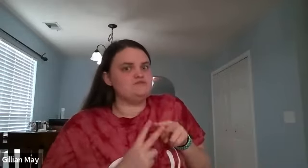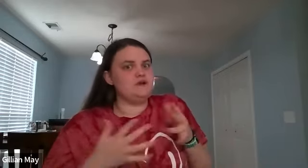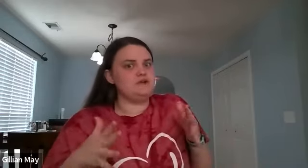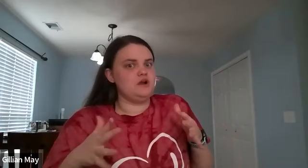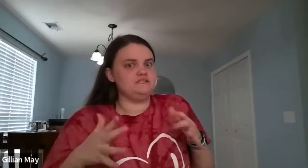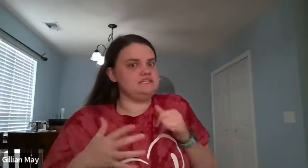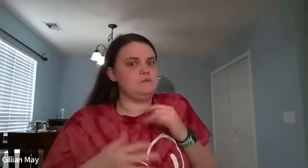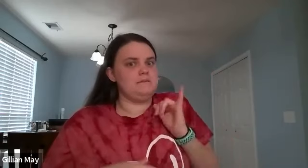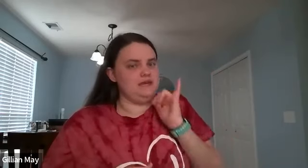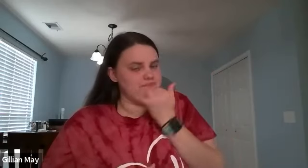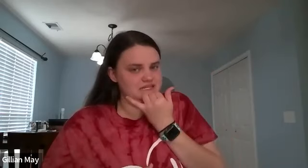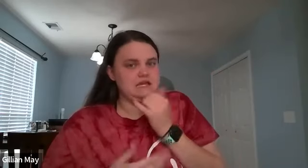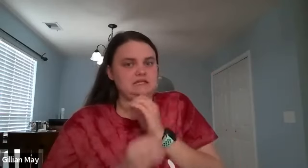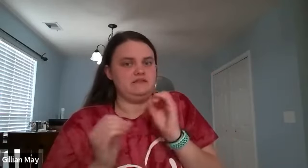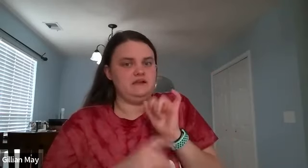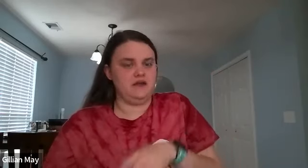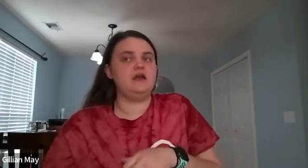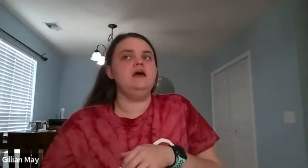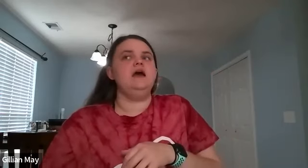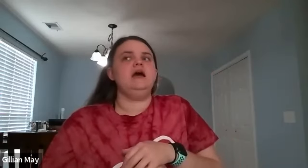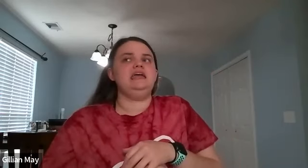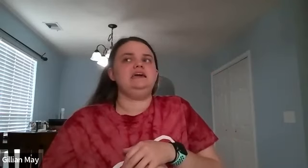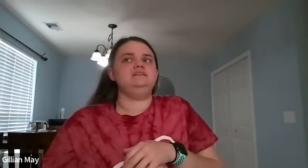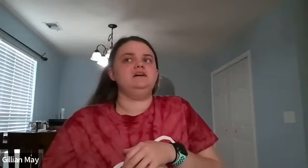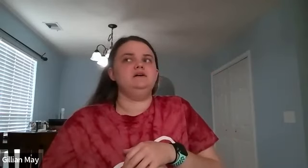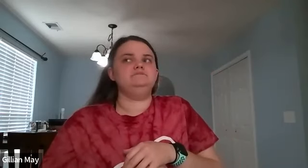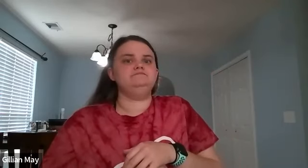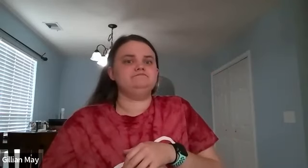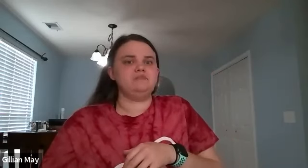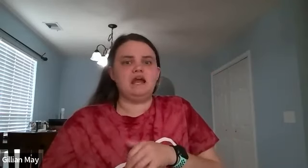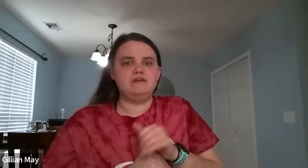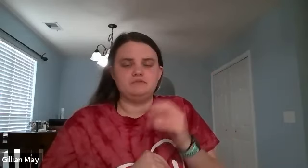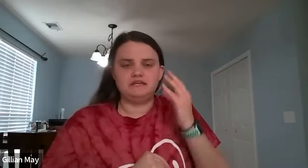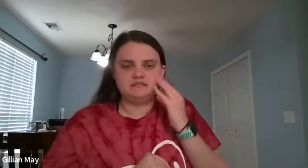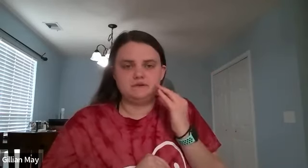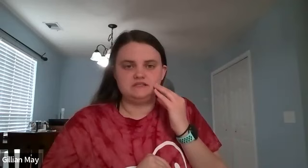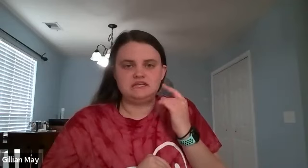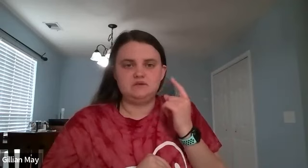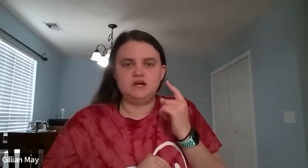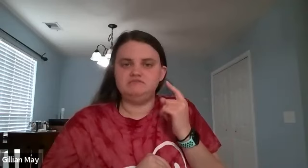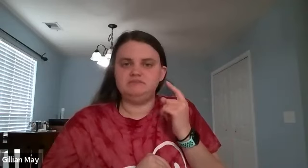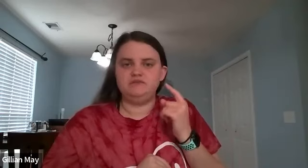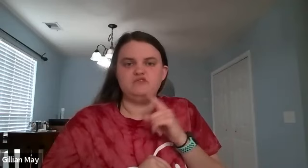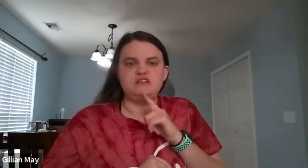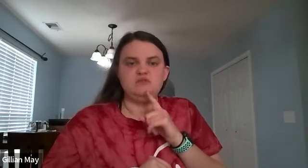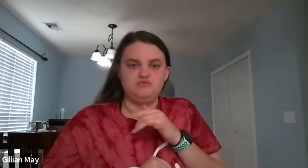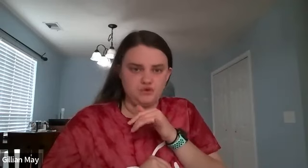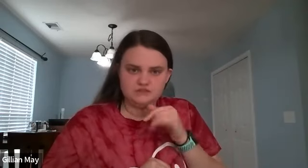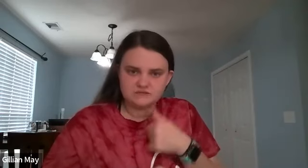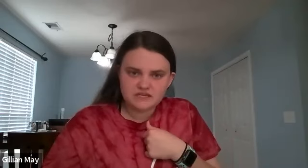very nervous. I didn't want to make a mistake and nothing like that. And I never really experienced anyone being really rude to